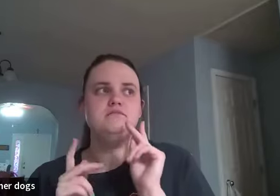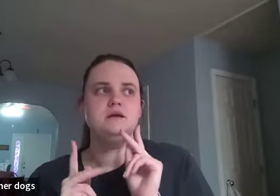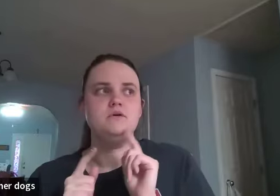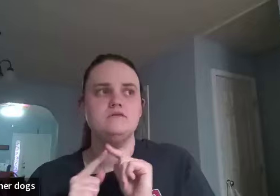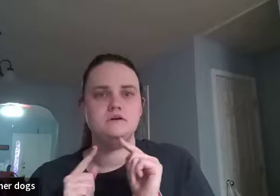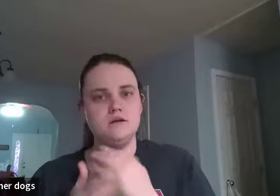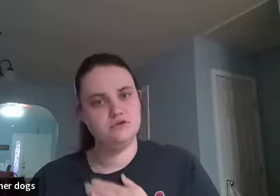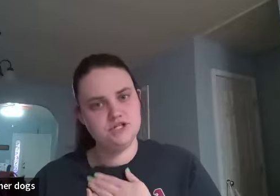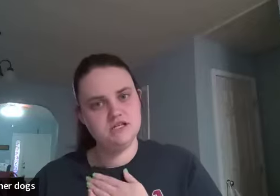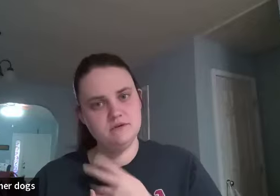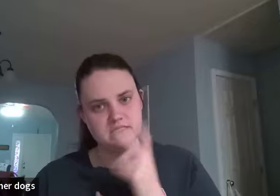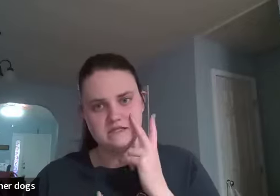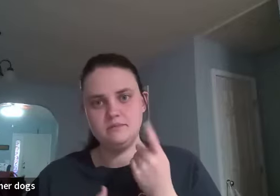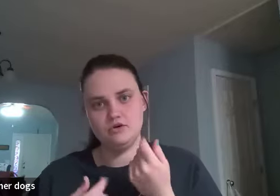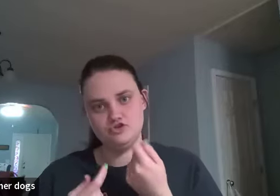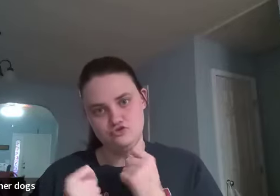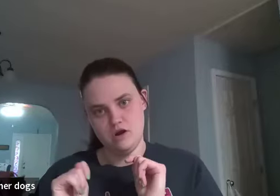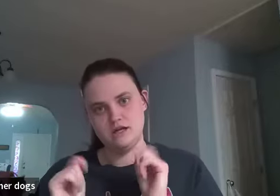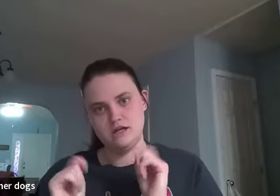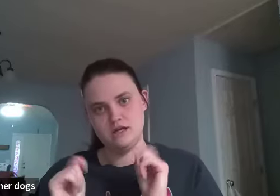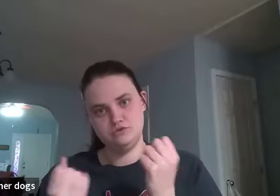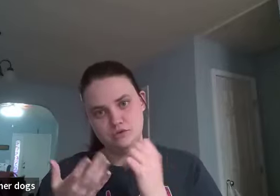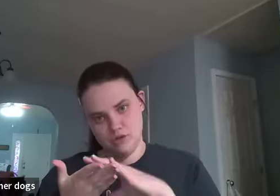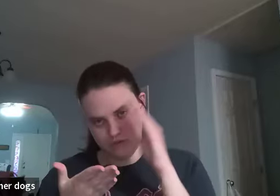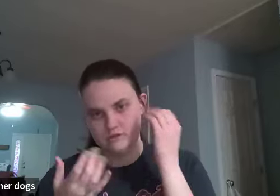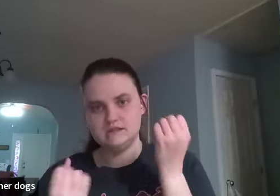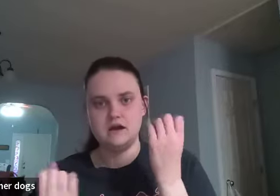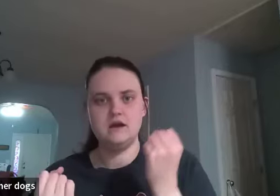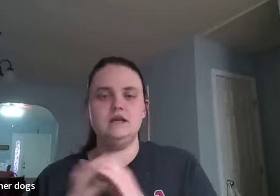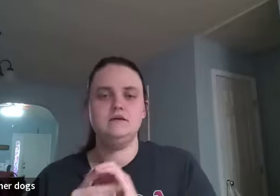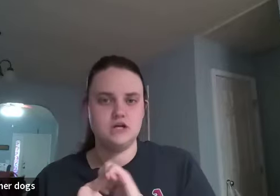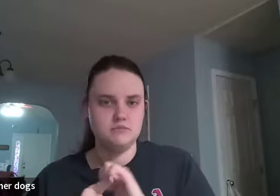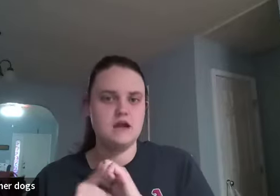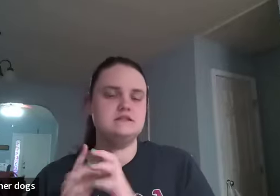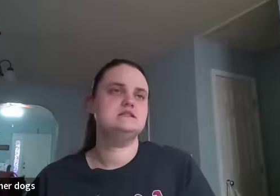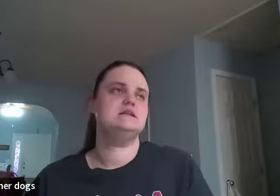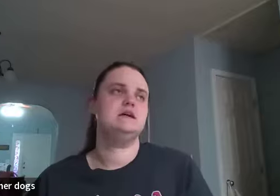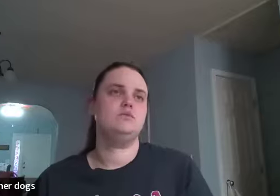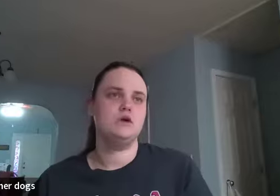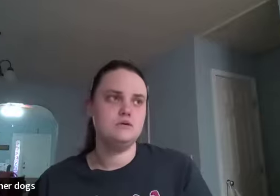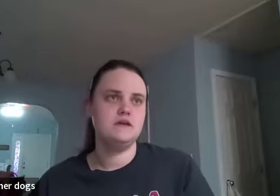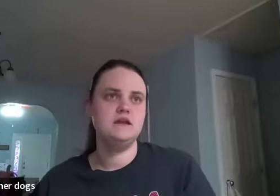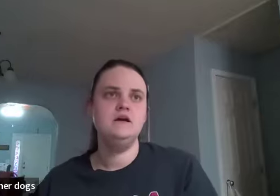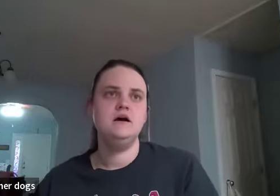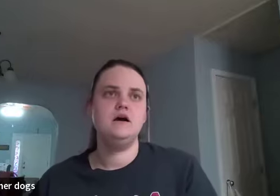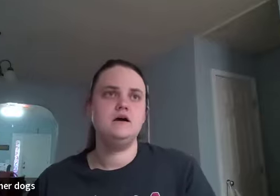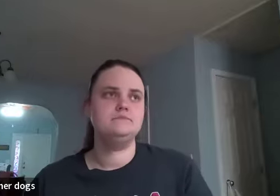deaf people are very appreciative when they see people are trying to learn sign and try to practice it and work with it.